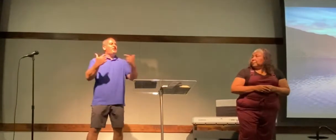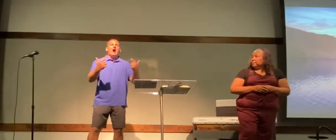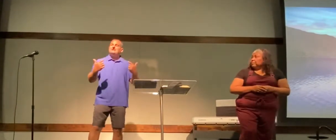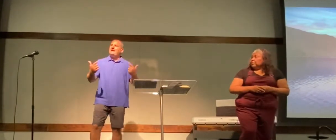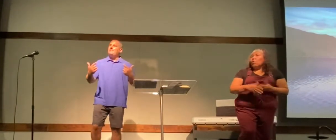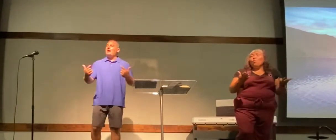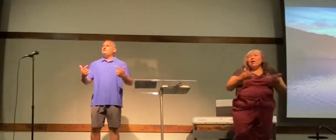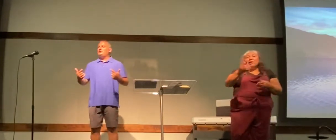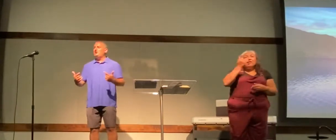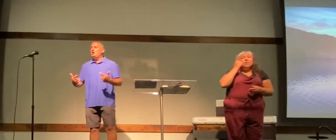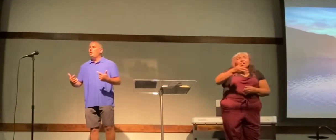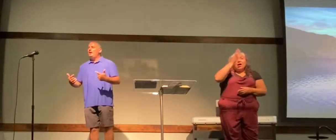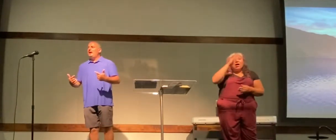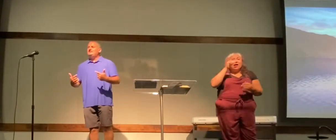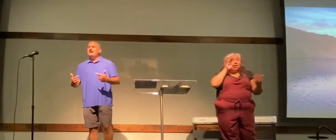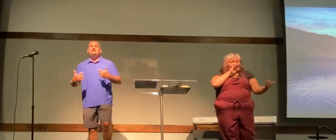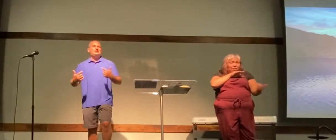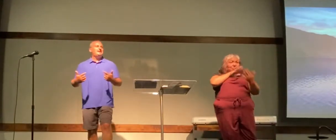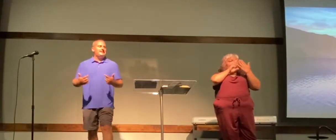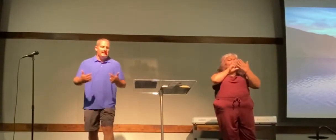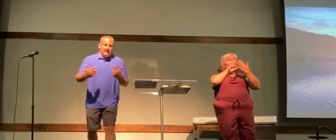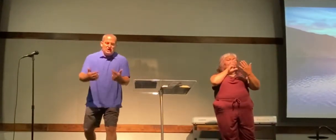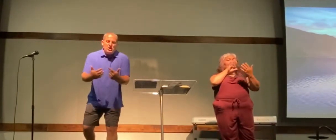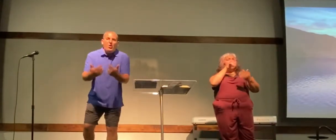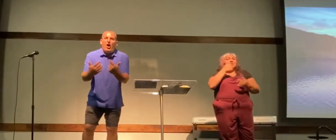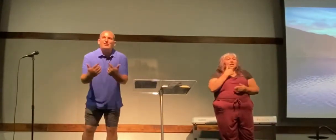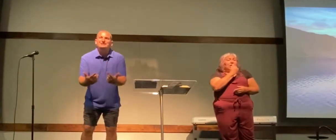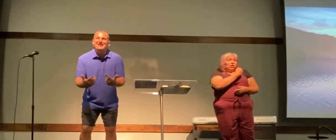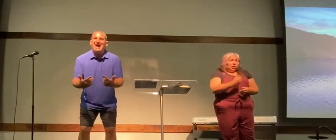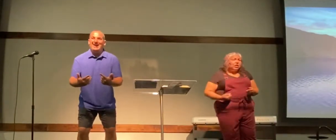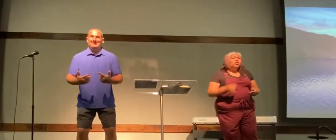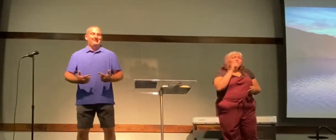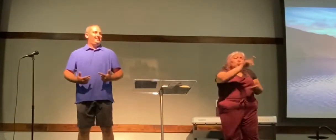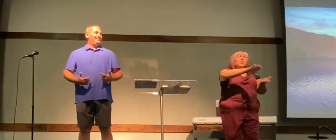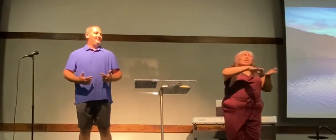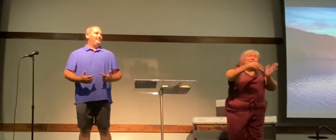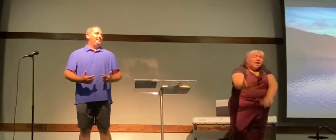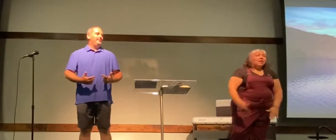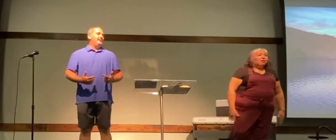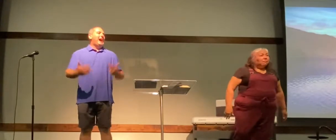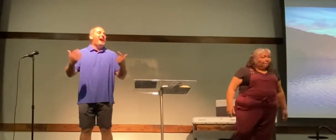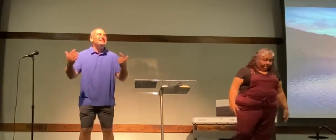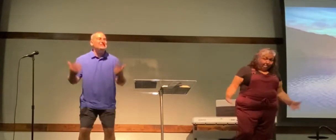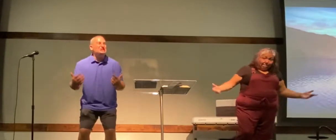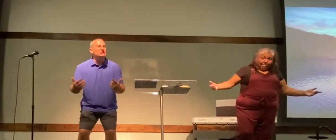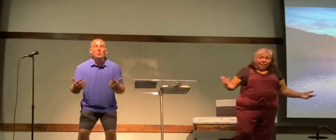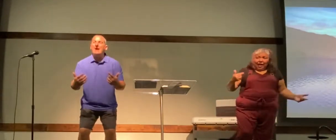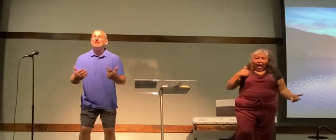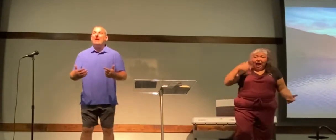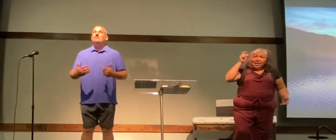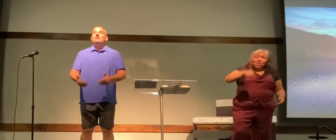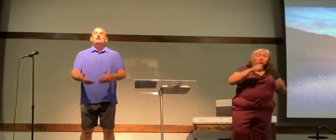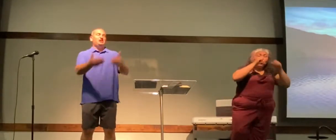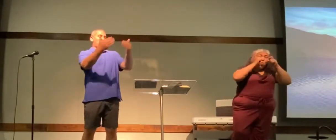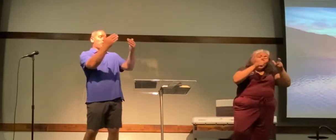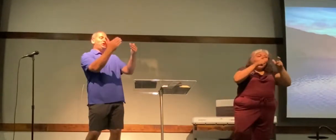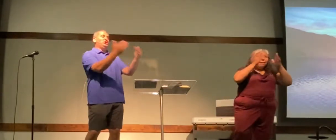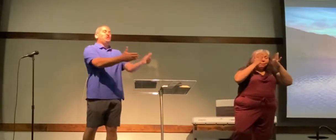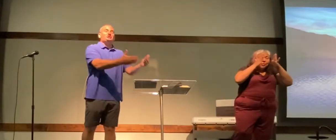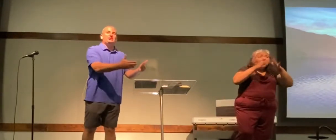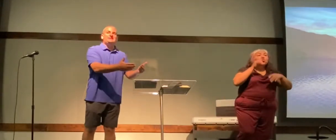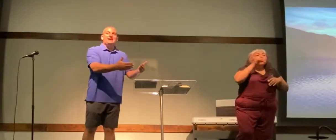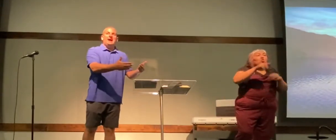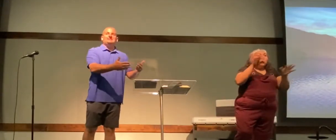What if God came up to you and said, Jason, you are dead. I need you to wake up because you